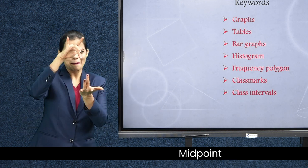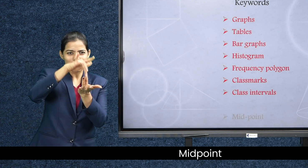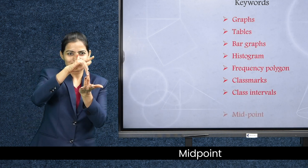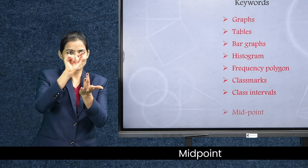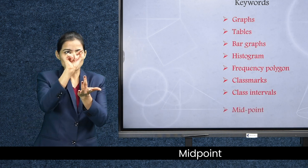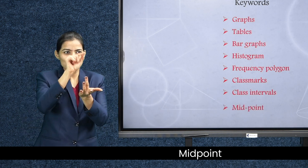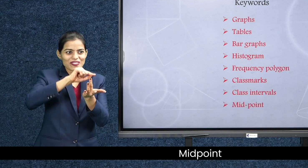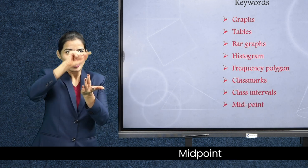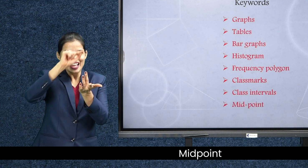midpoint.